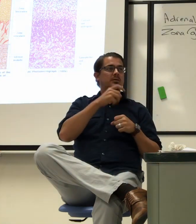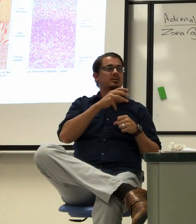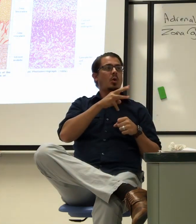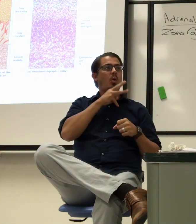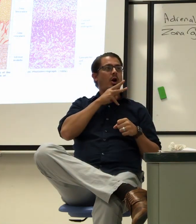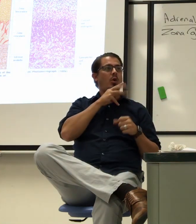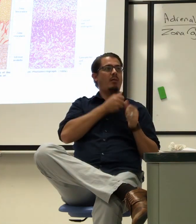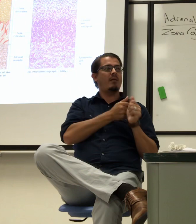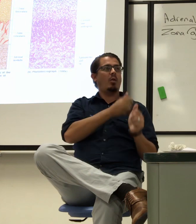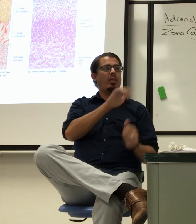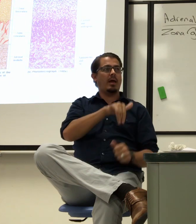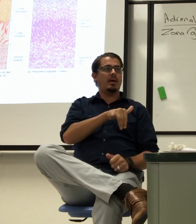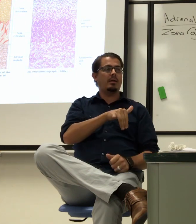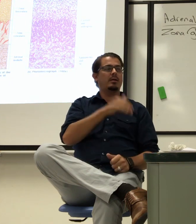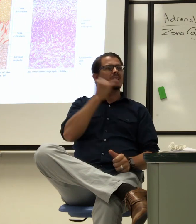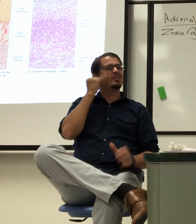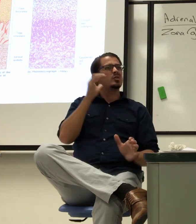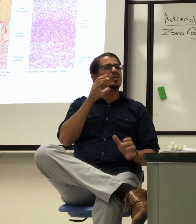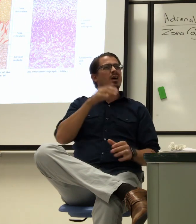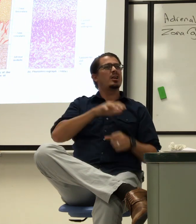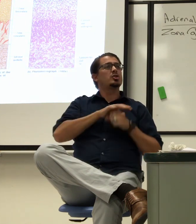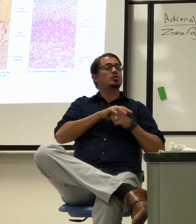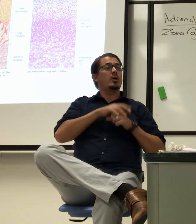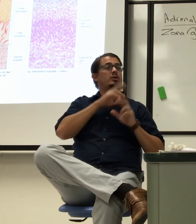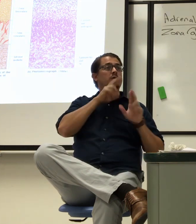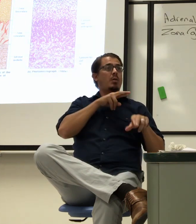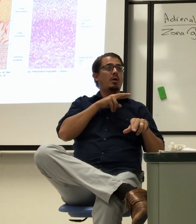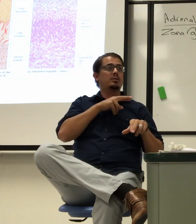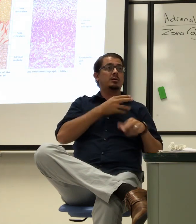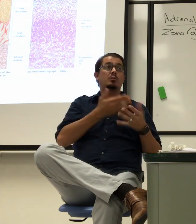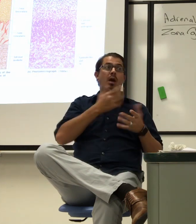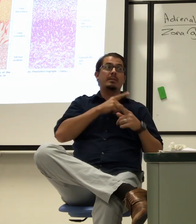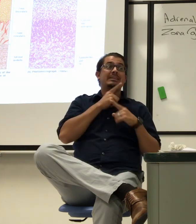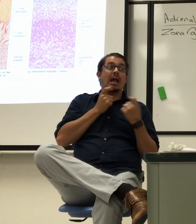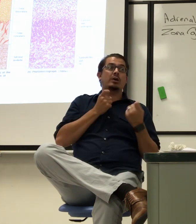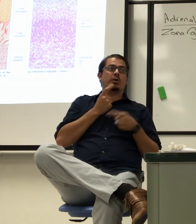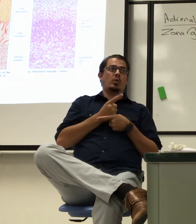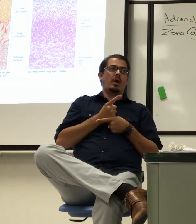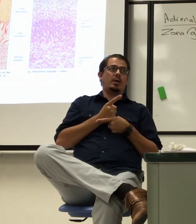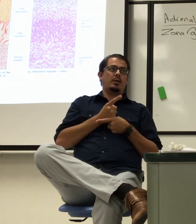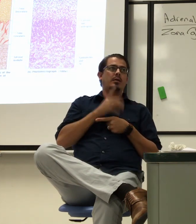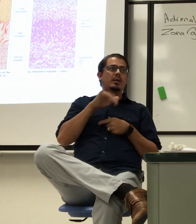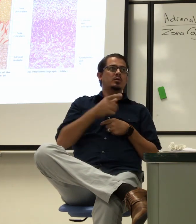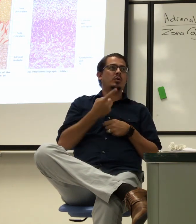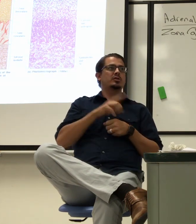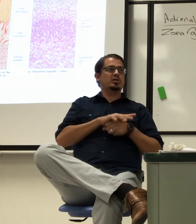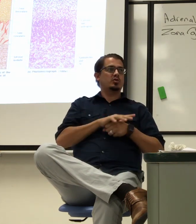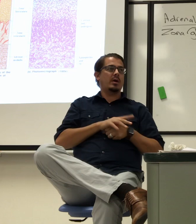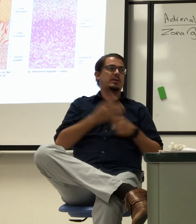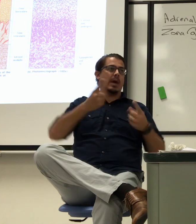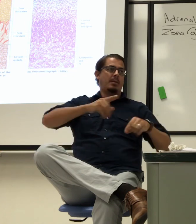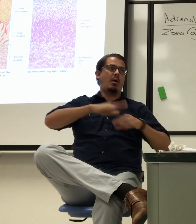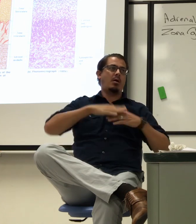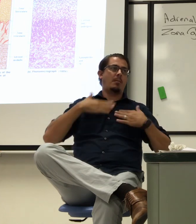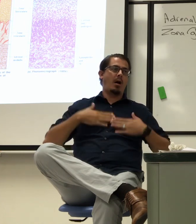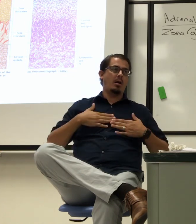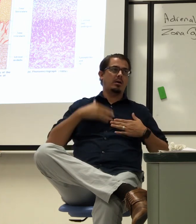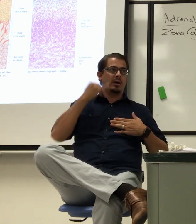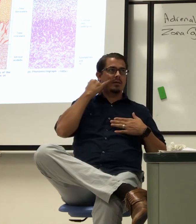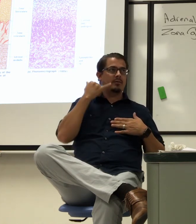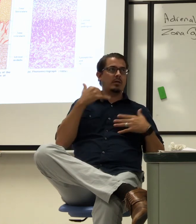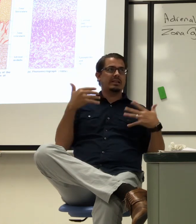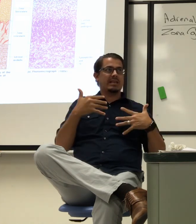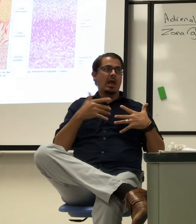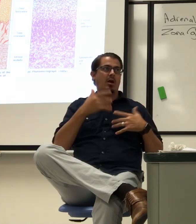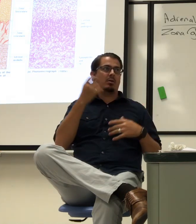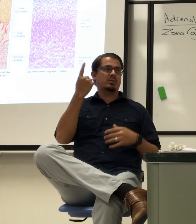that, well, basically in a stress response, you probably dehydrated, right? That could be one of the stressors on your body. So this will help